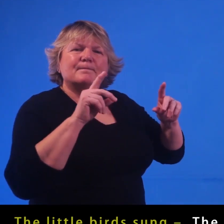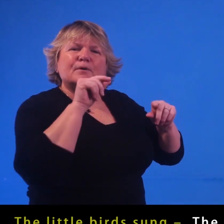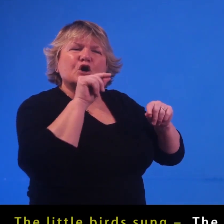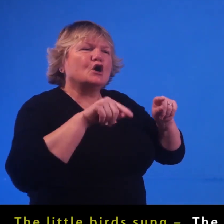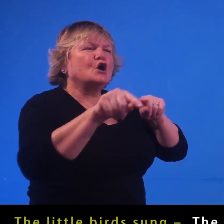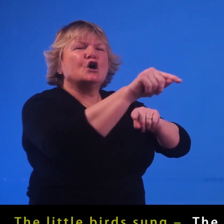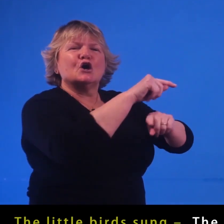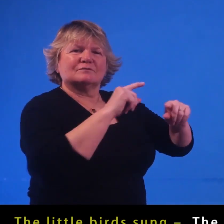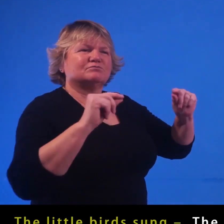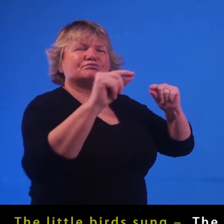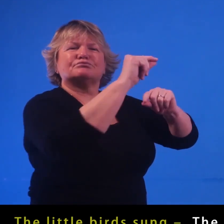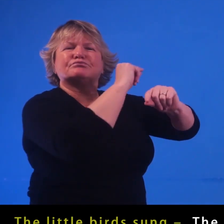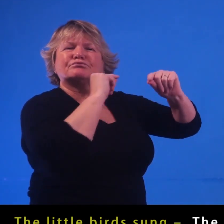The Little Birds Sung.